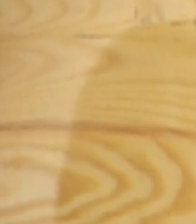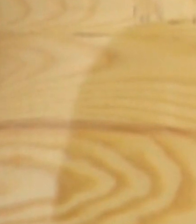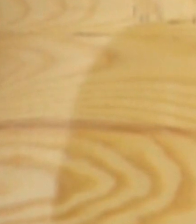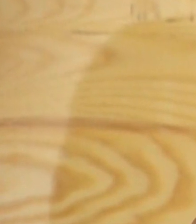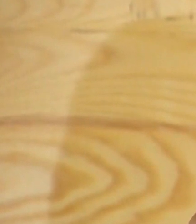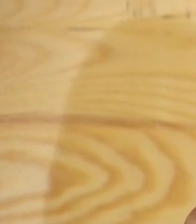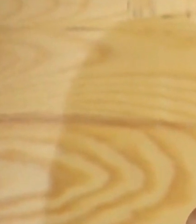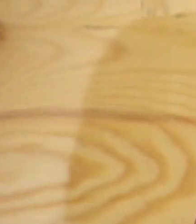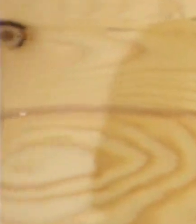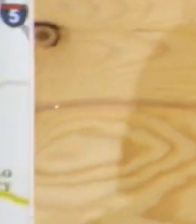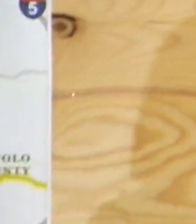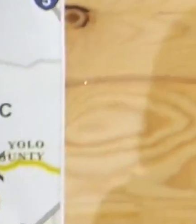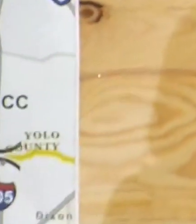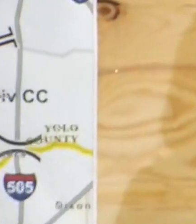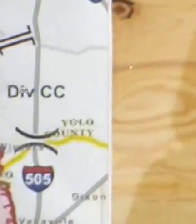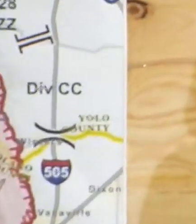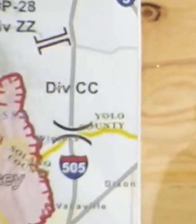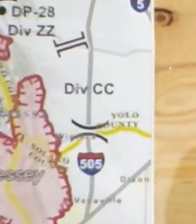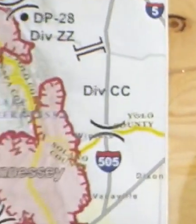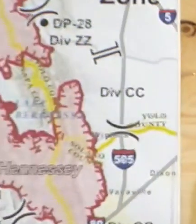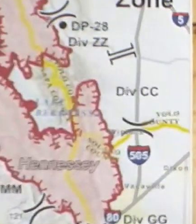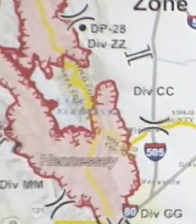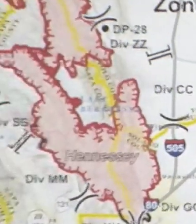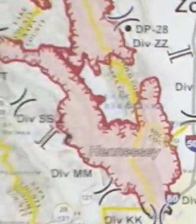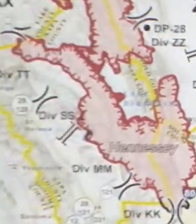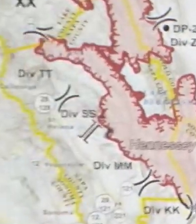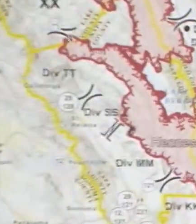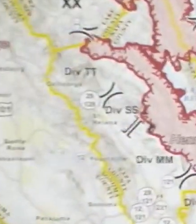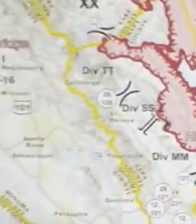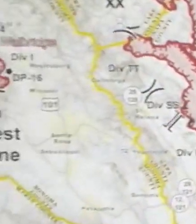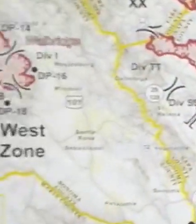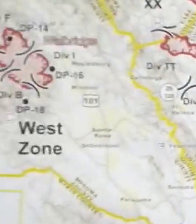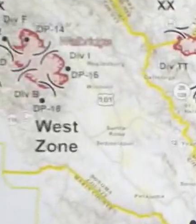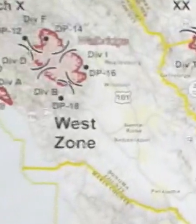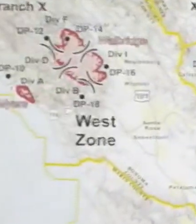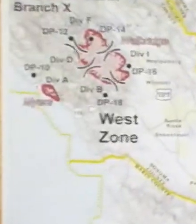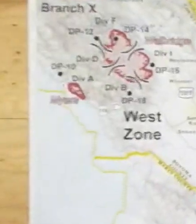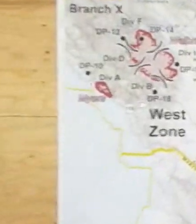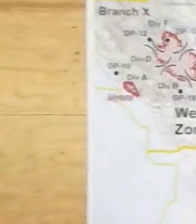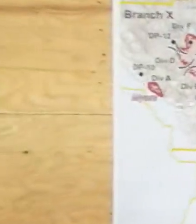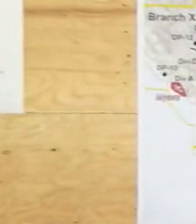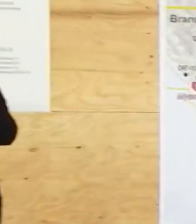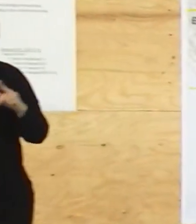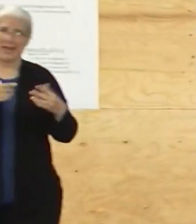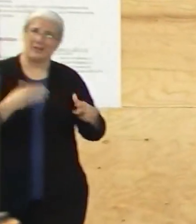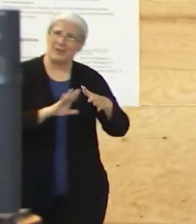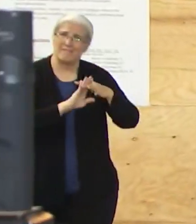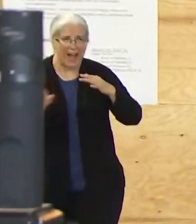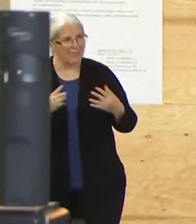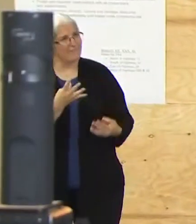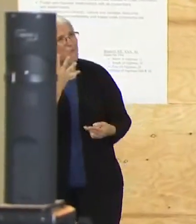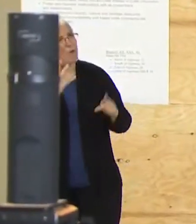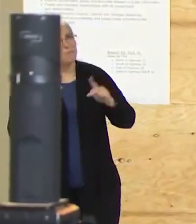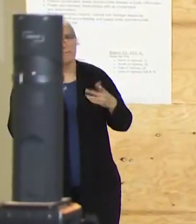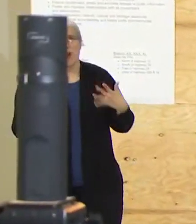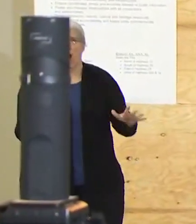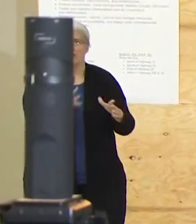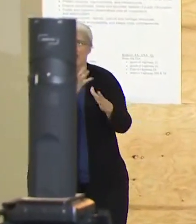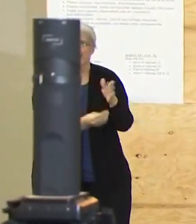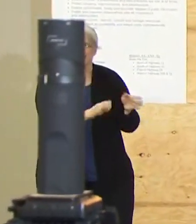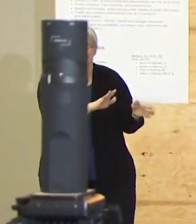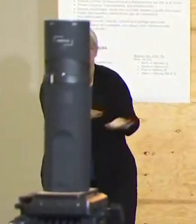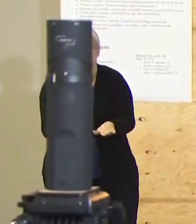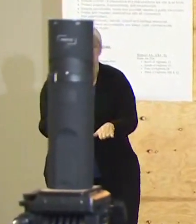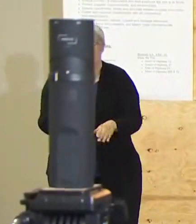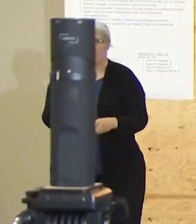4 lives. I almost thought I lost one of my best friends. Couldn't find her for 12 hours, and we found her. She's fine, and luckily her home's